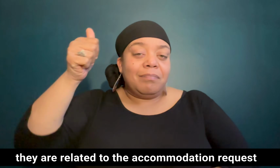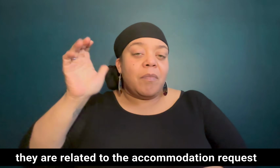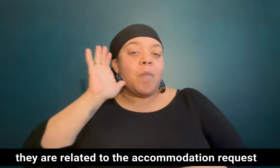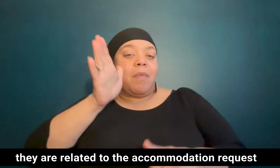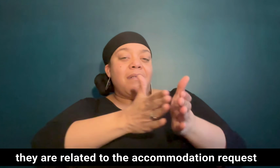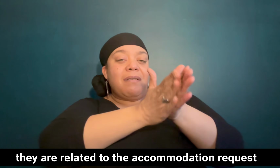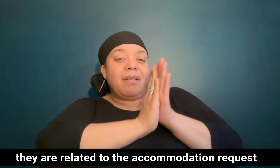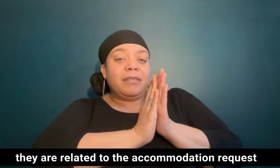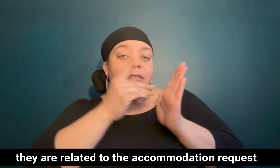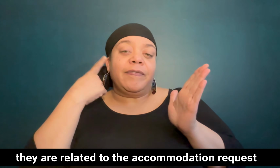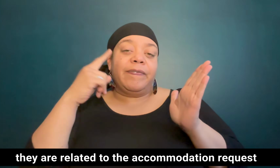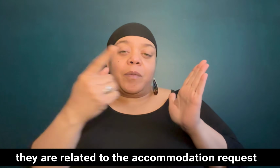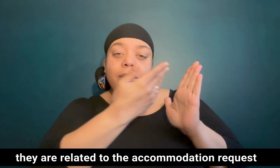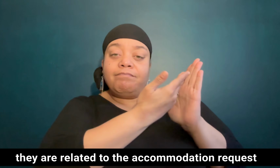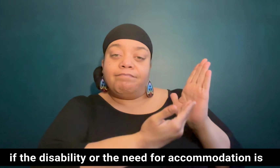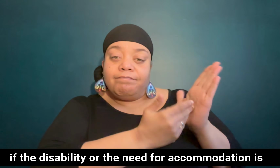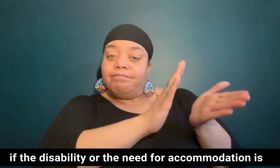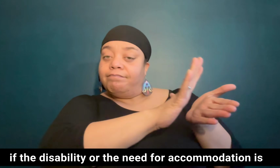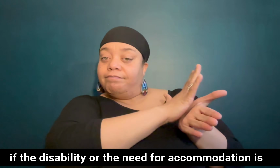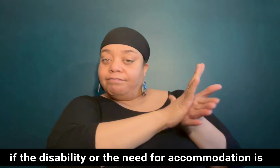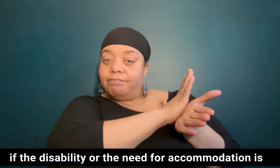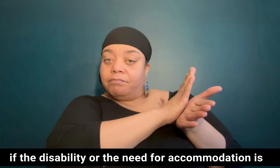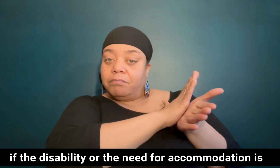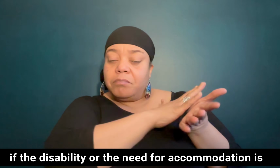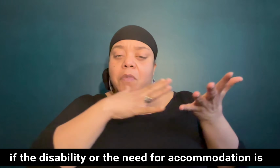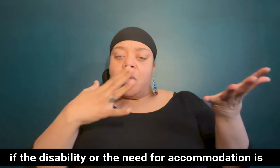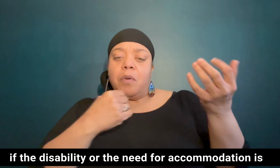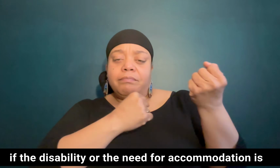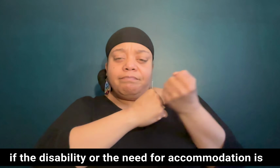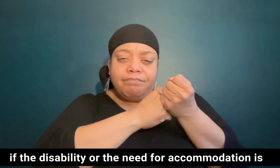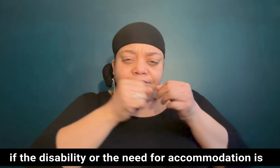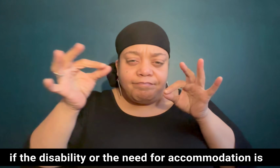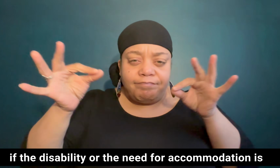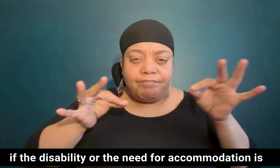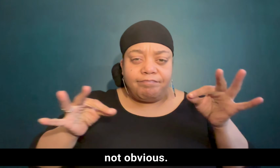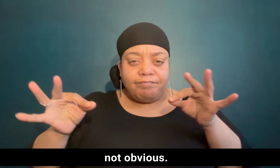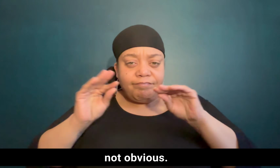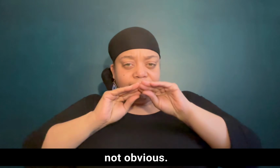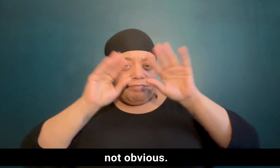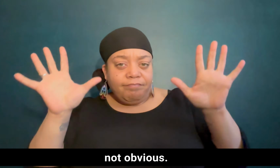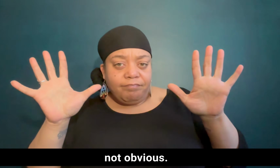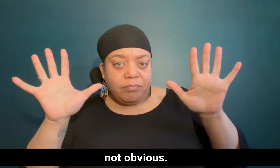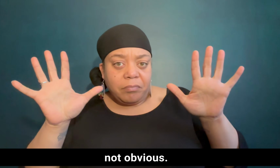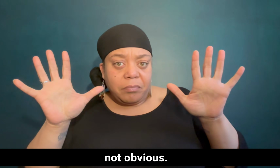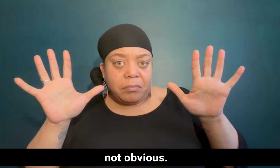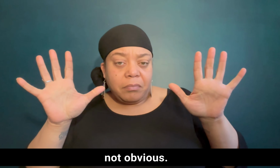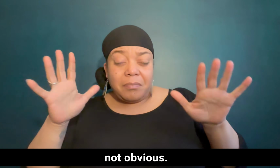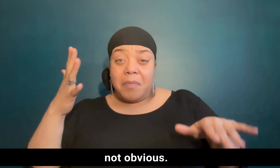related to the accommodation request if the disability or the need for accommodation is not obvious.